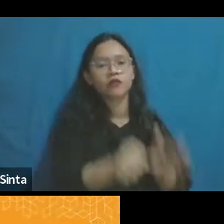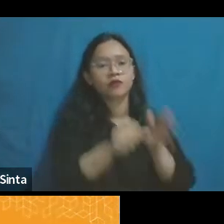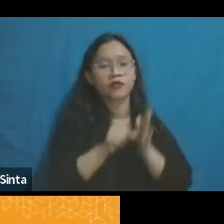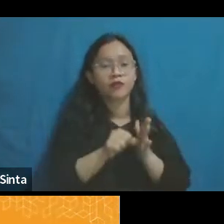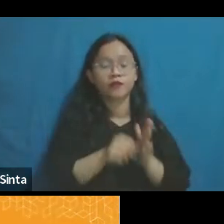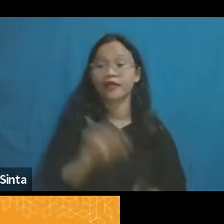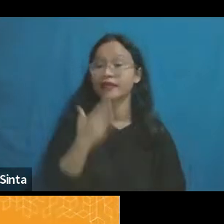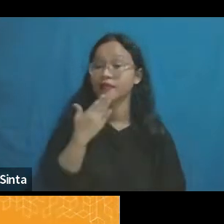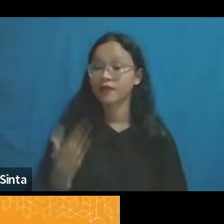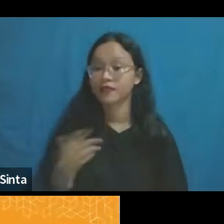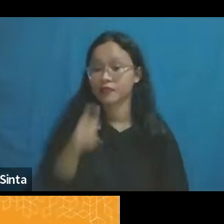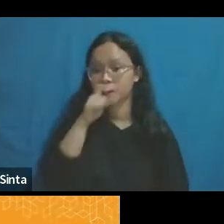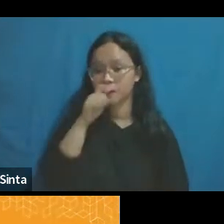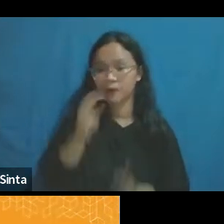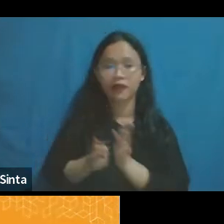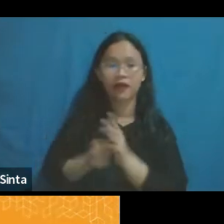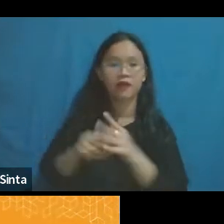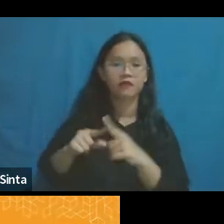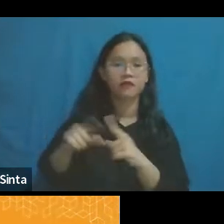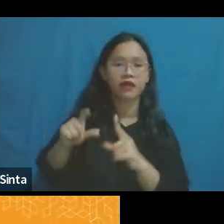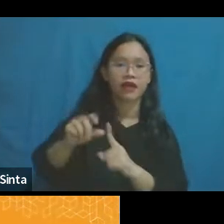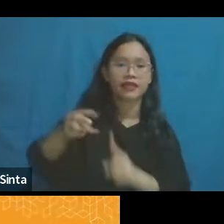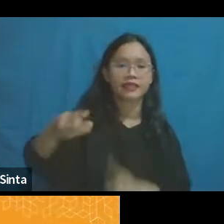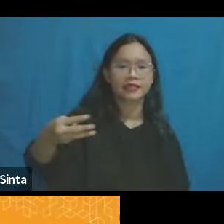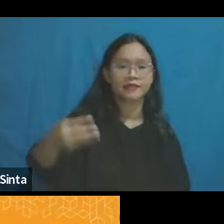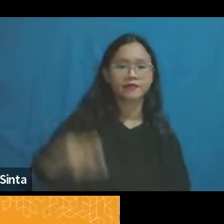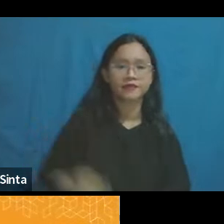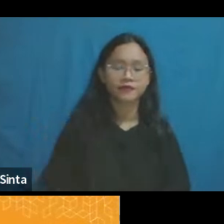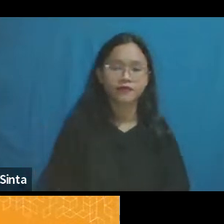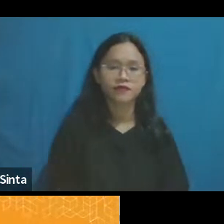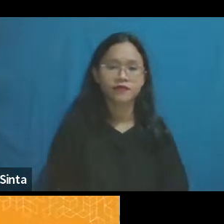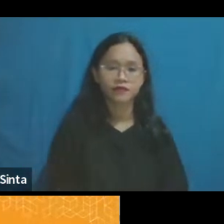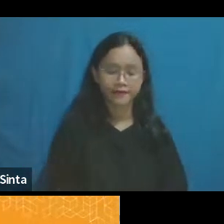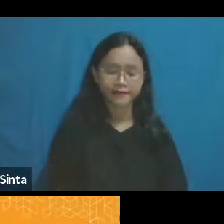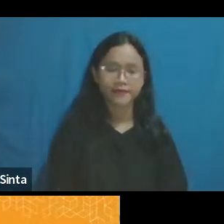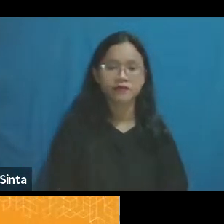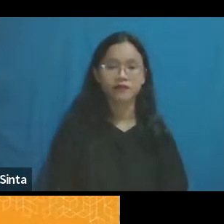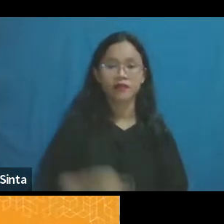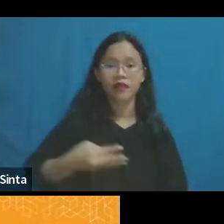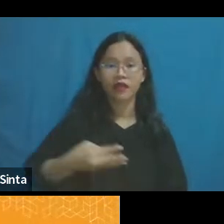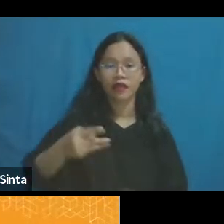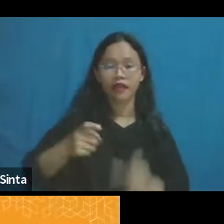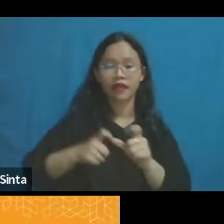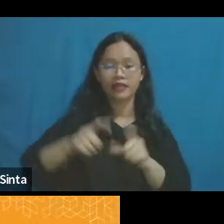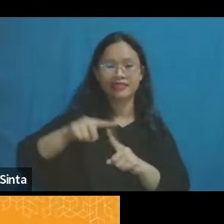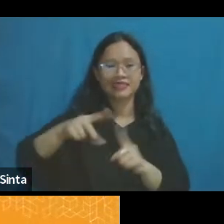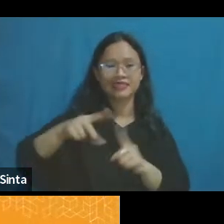not least, Kak Esther Haluk, would you mind to share your closing statement?